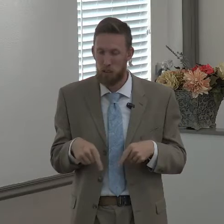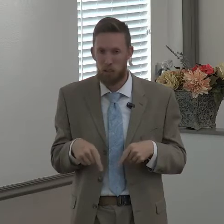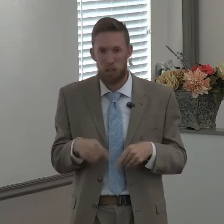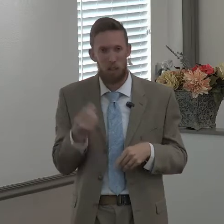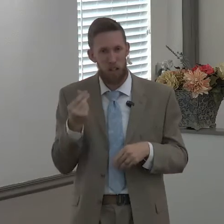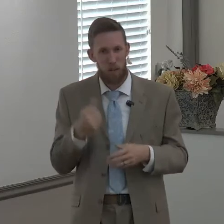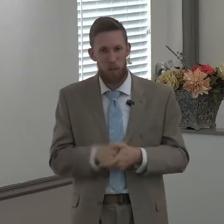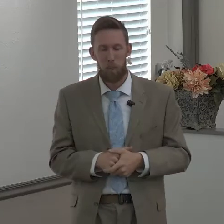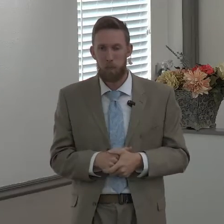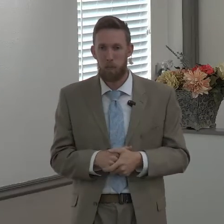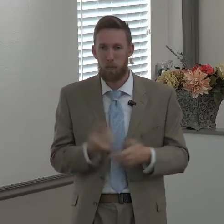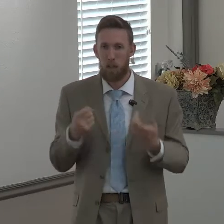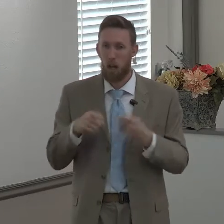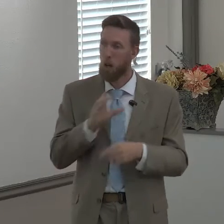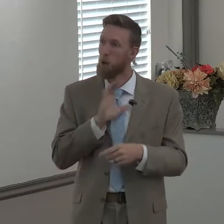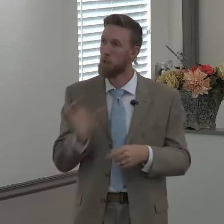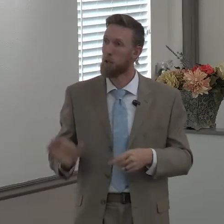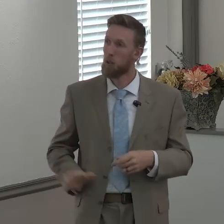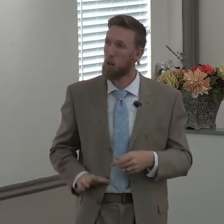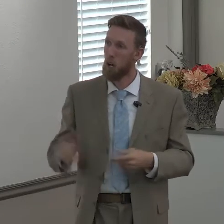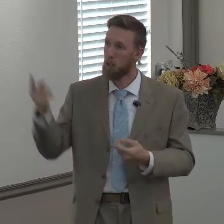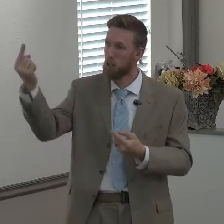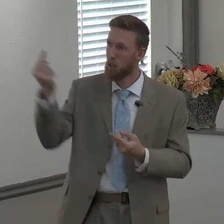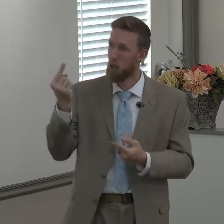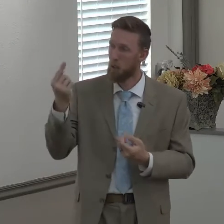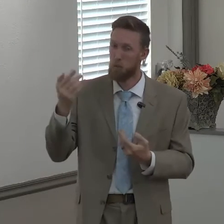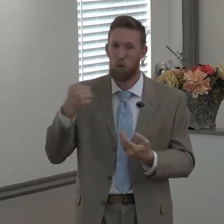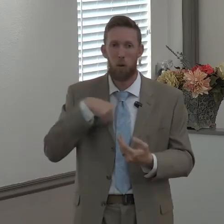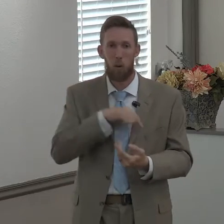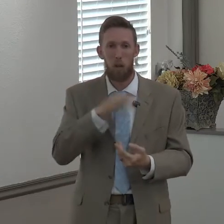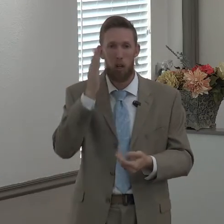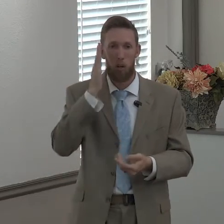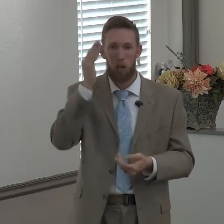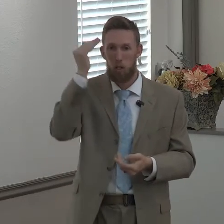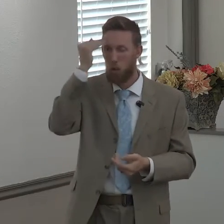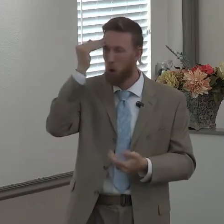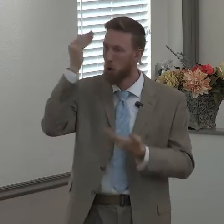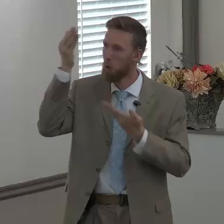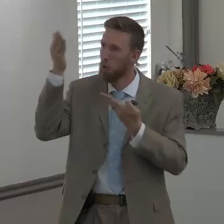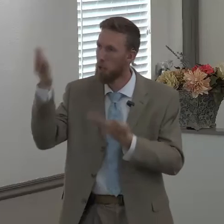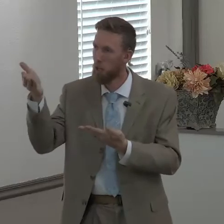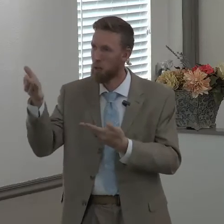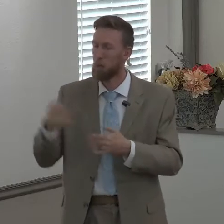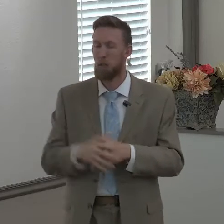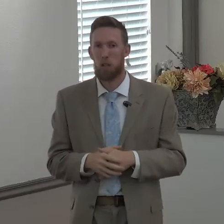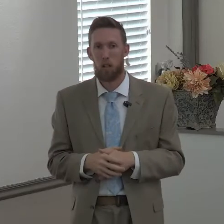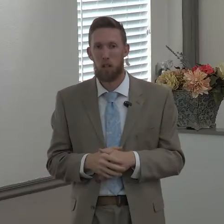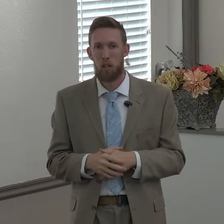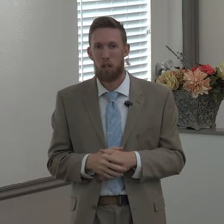face with Jesus Christ? I'll tell you what, that makes me tremble.